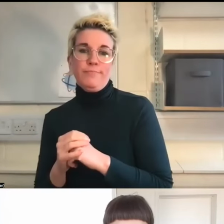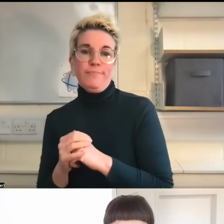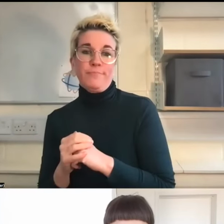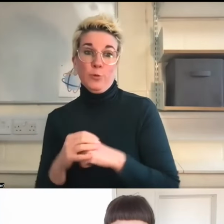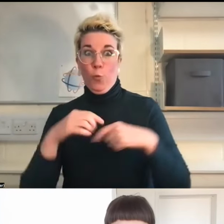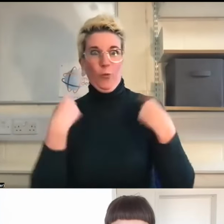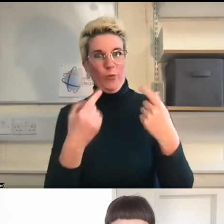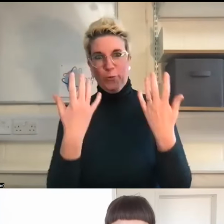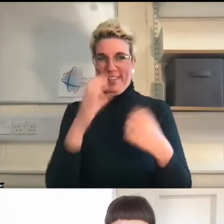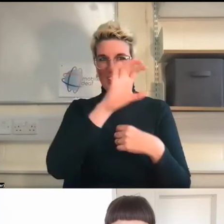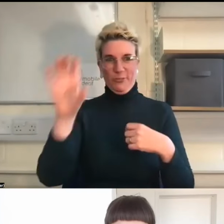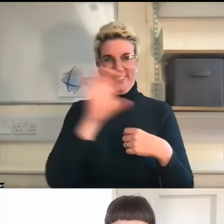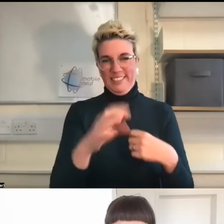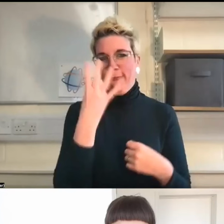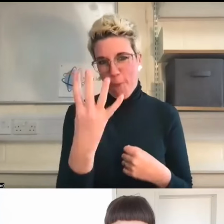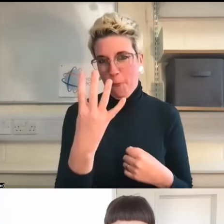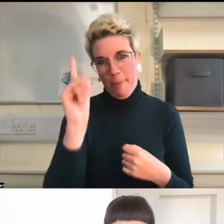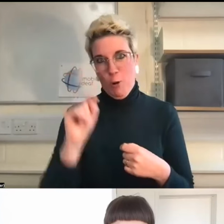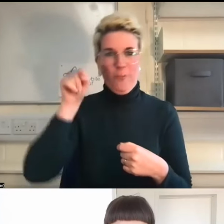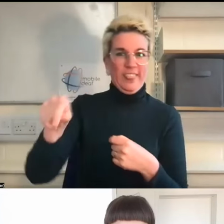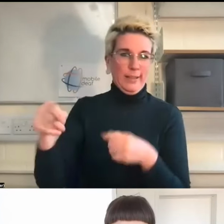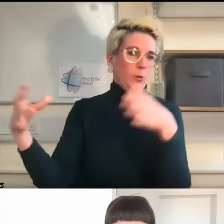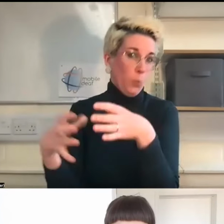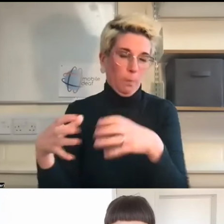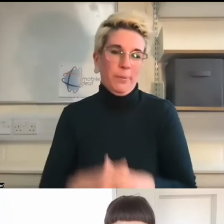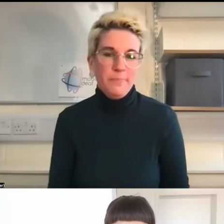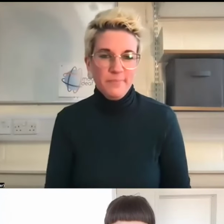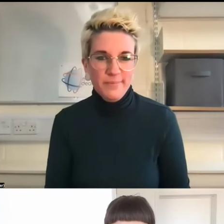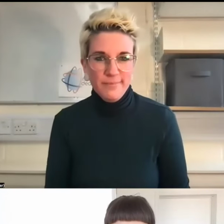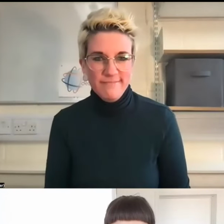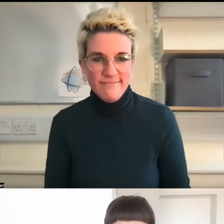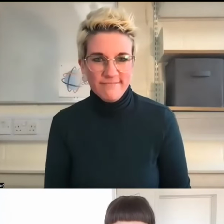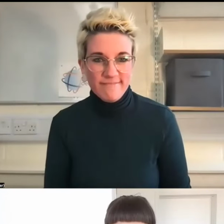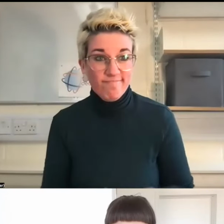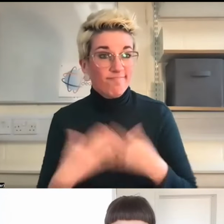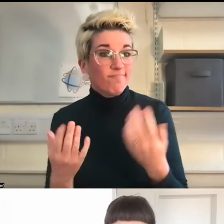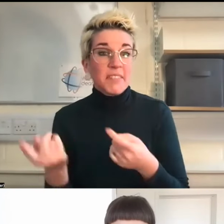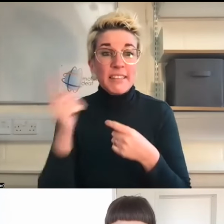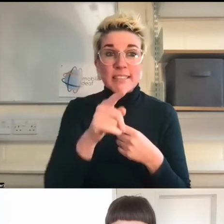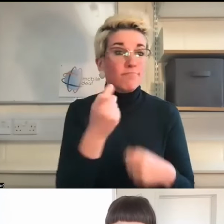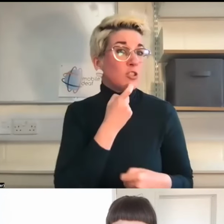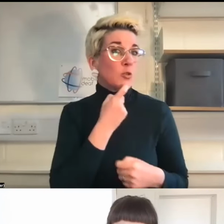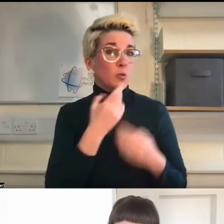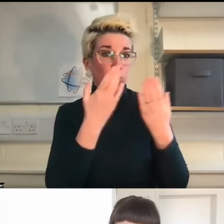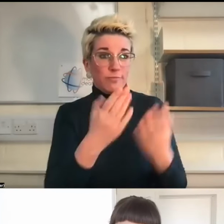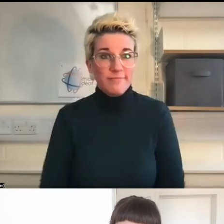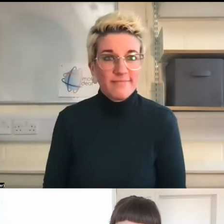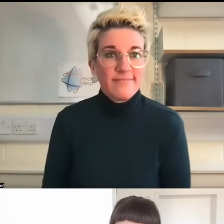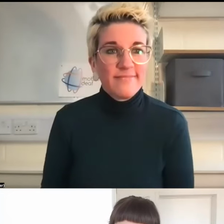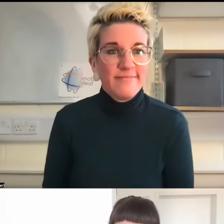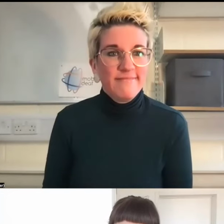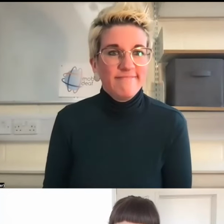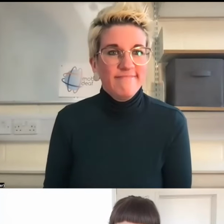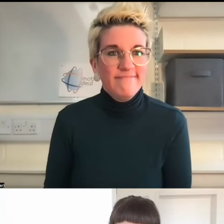hearing researchers involved, focusing on deaf culture and different aspects of sign language use. So the 4 of us here today are all from